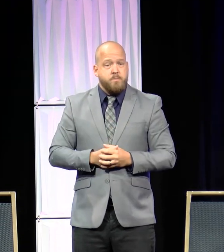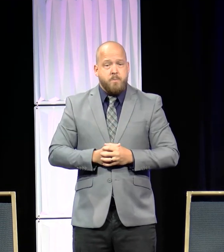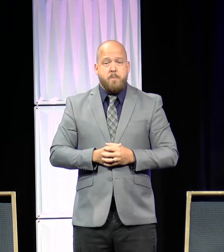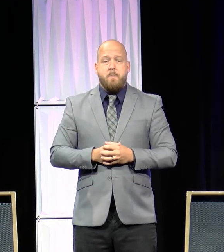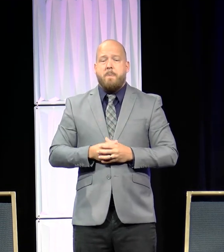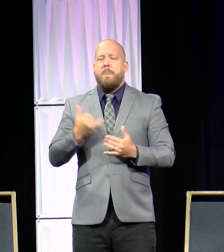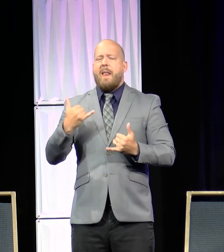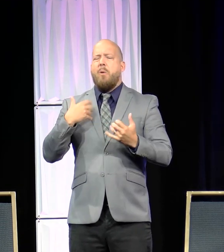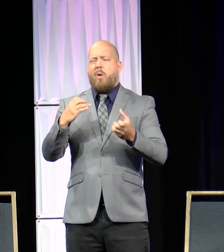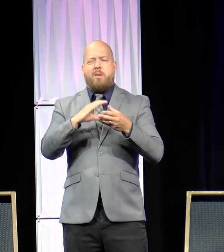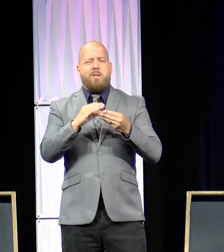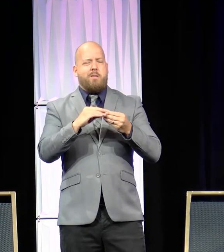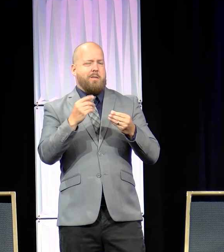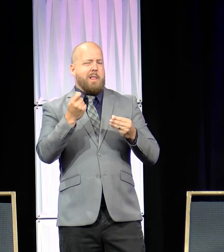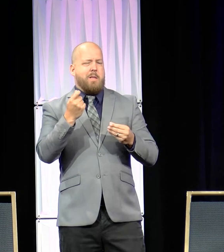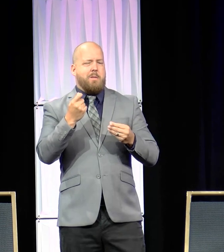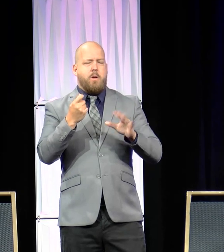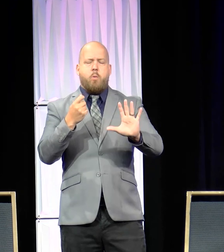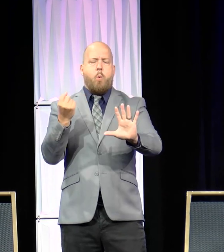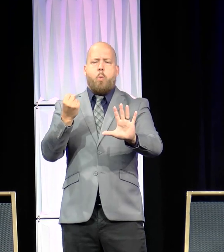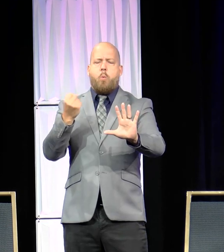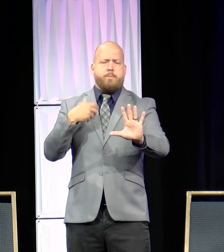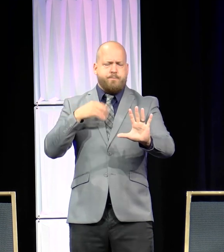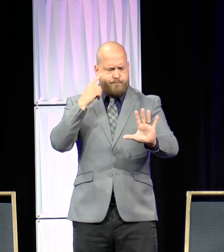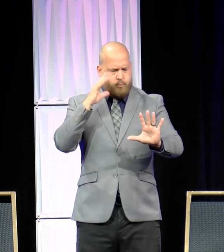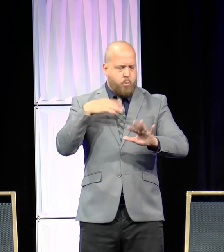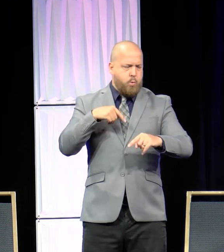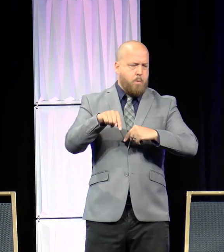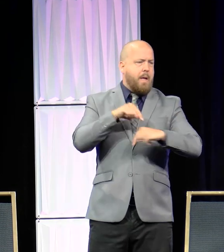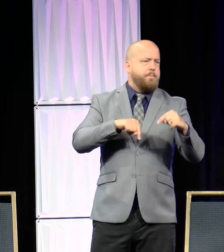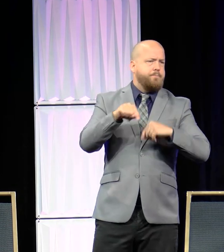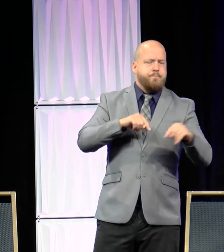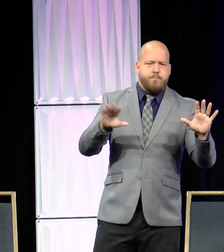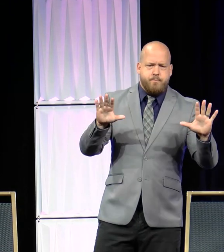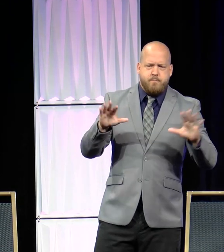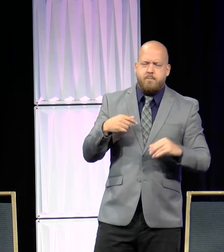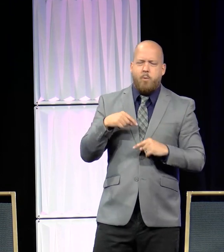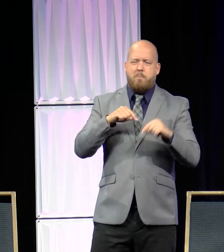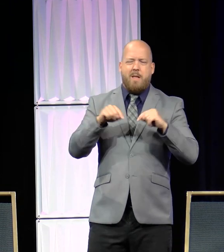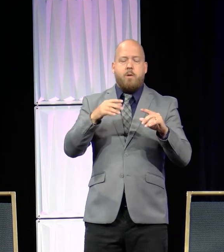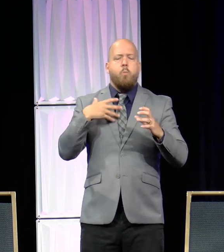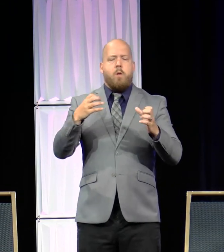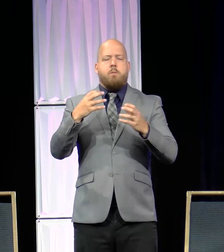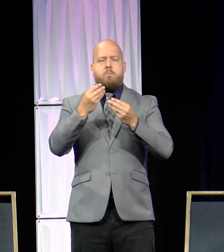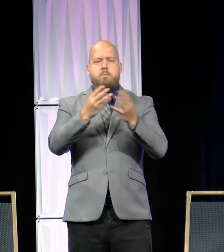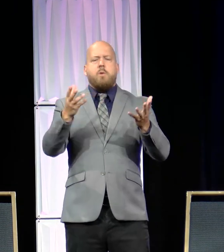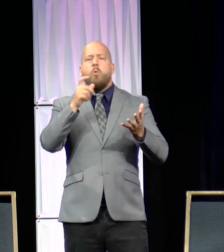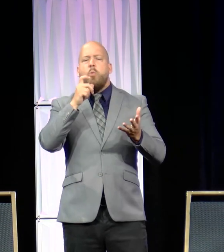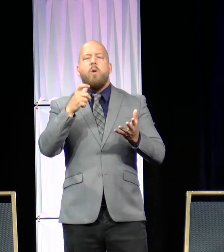A Call to Men. No, before I do that, I want to give out some flowers again.